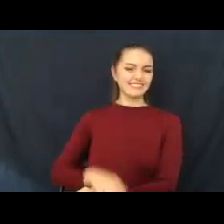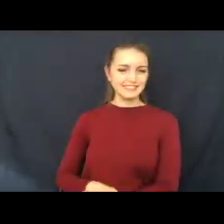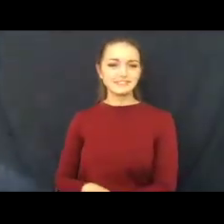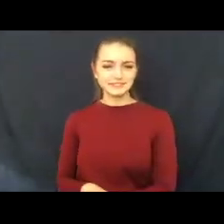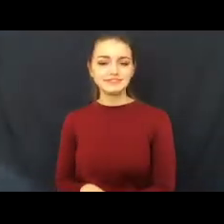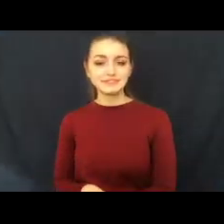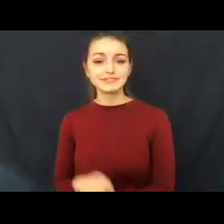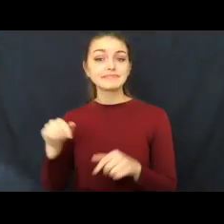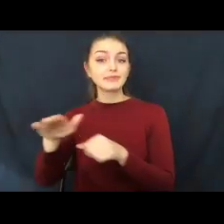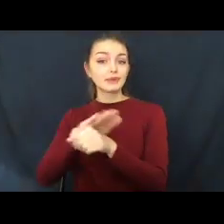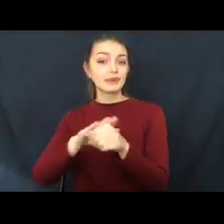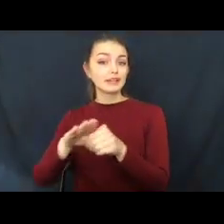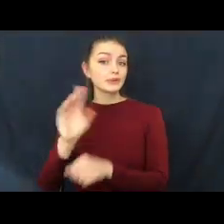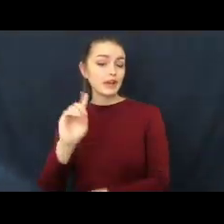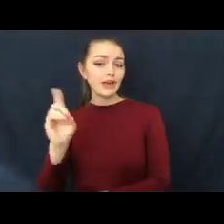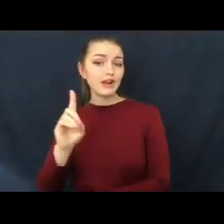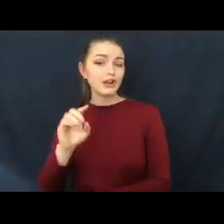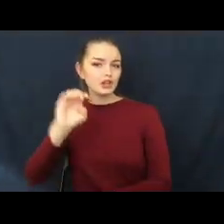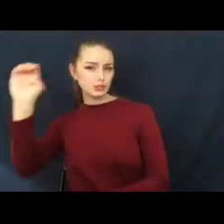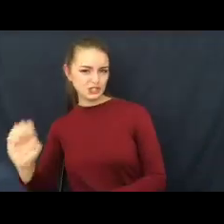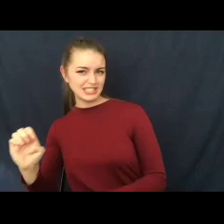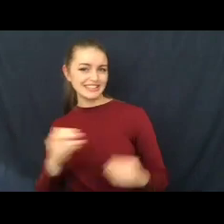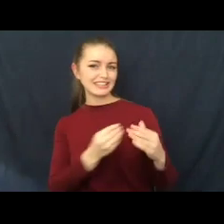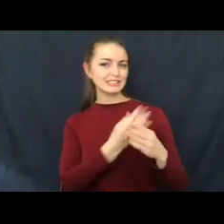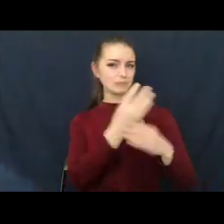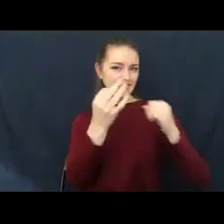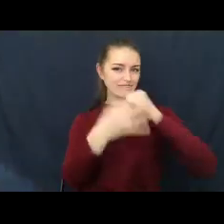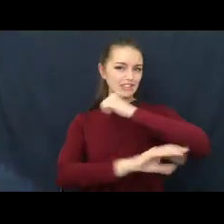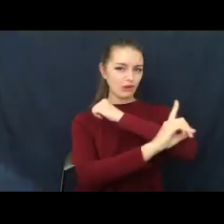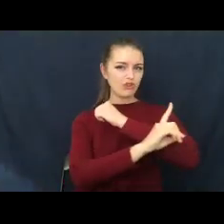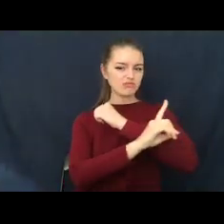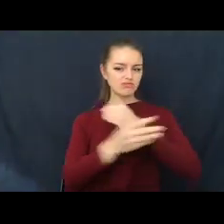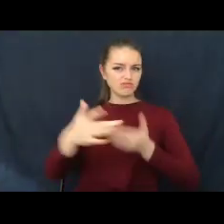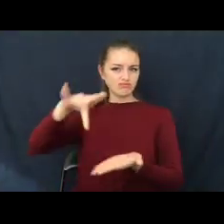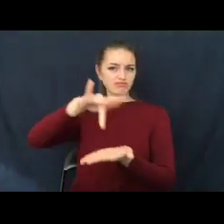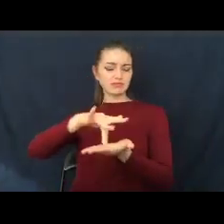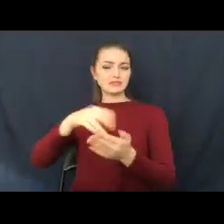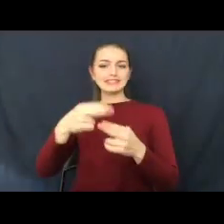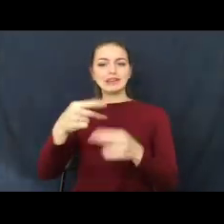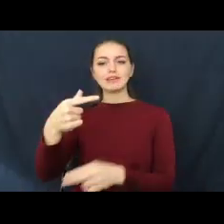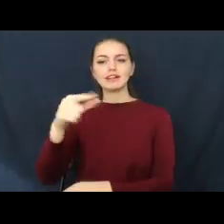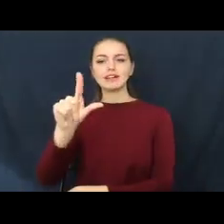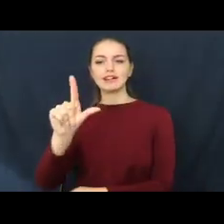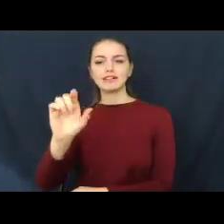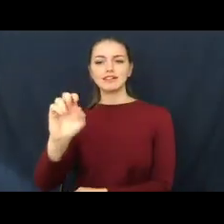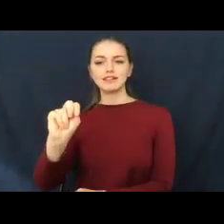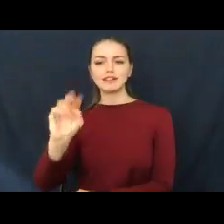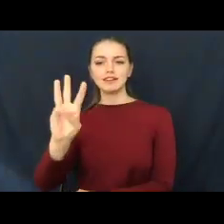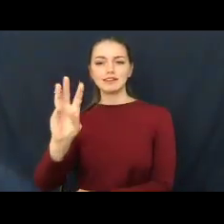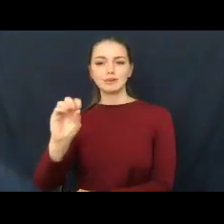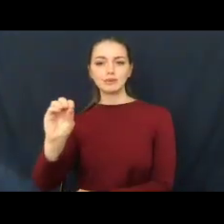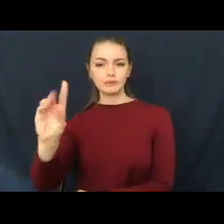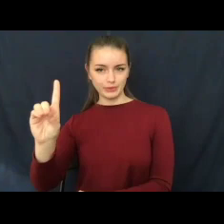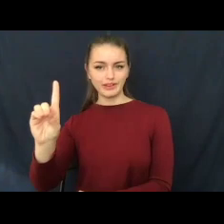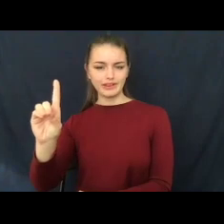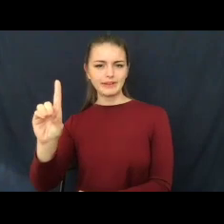is located between Eugene and Springfield, in a place called Glenwood. And it's sort of just